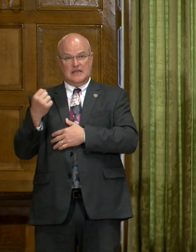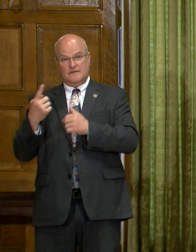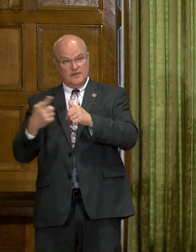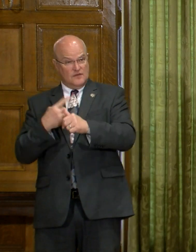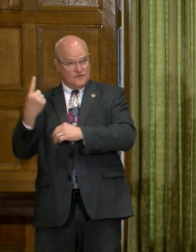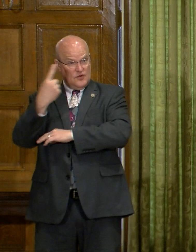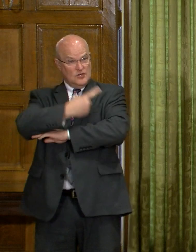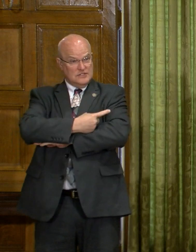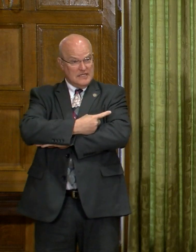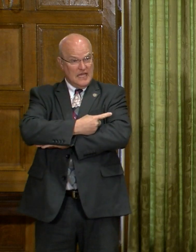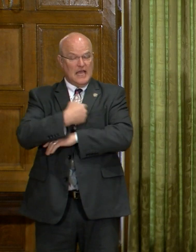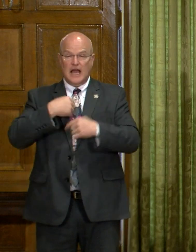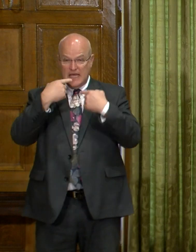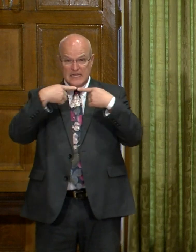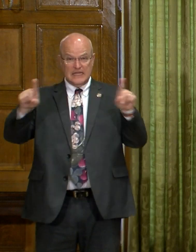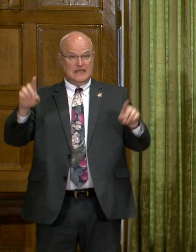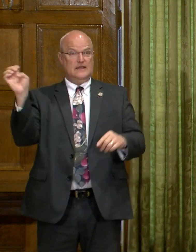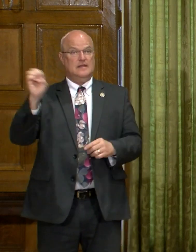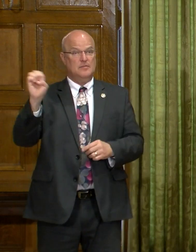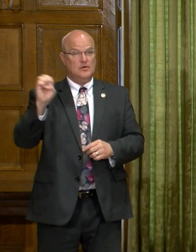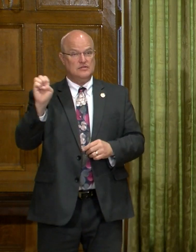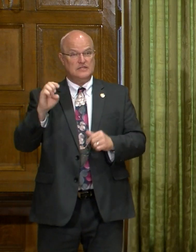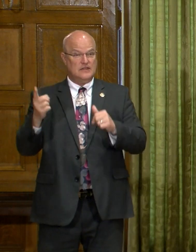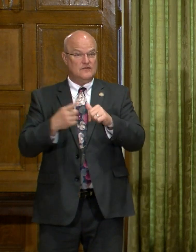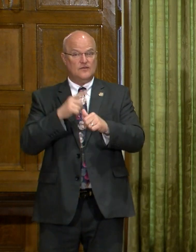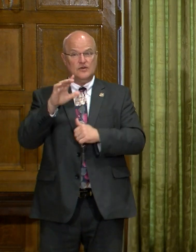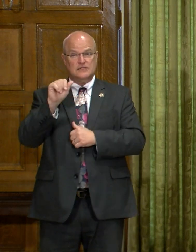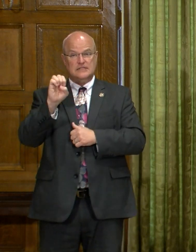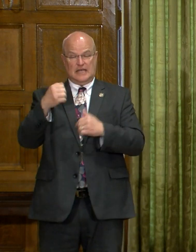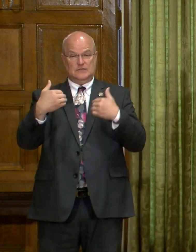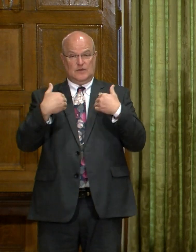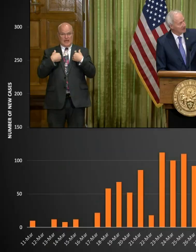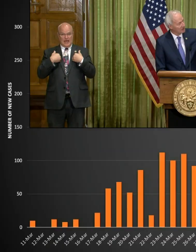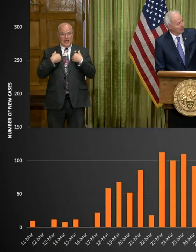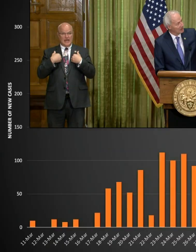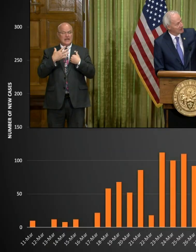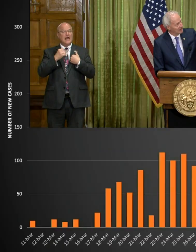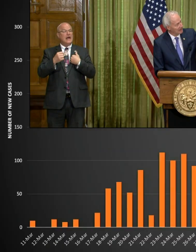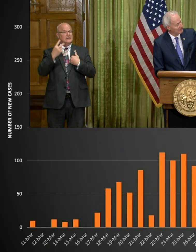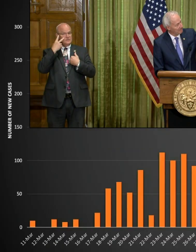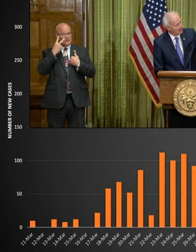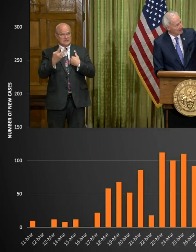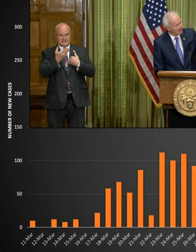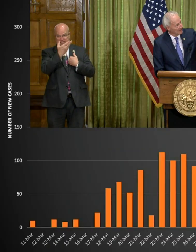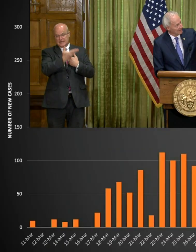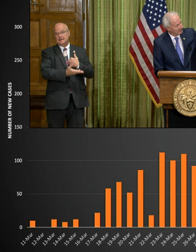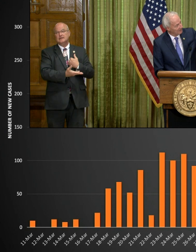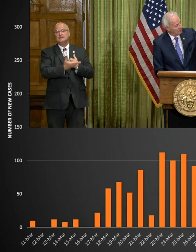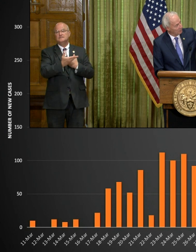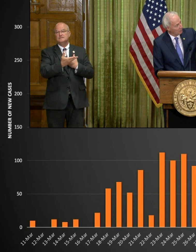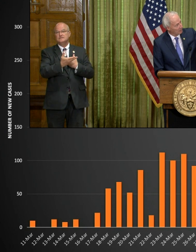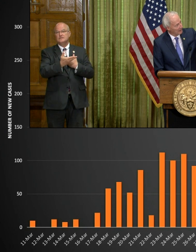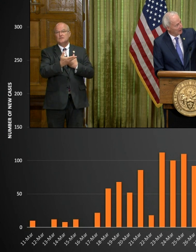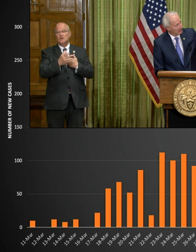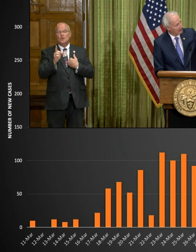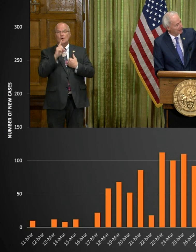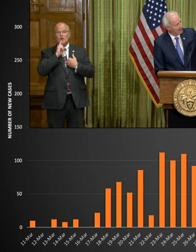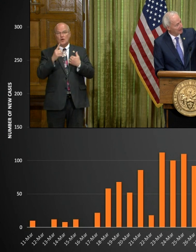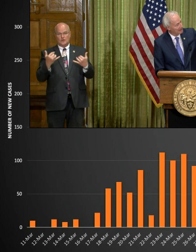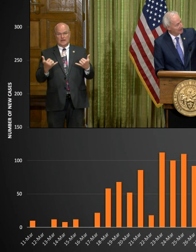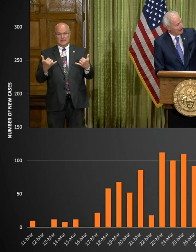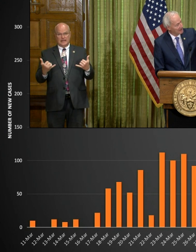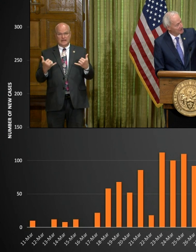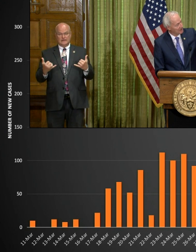first day that I declared the emergency, the first case that we had. And as you can see where we